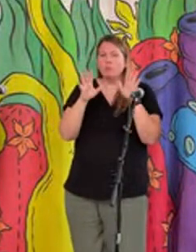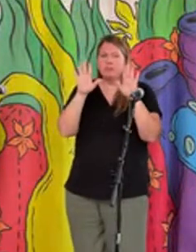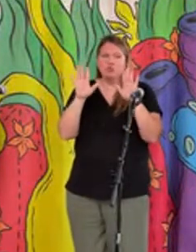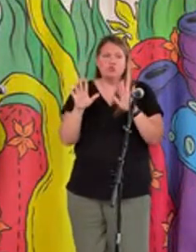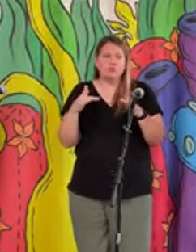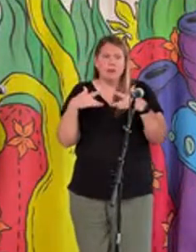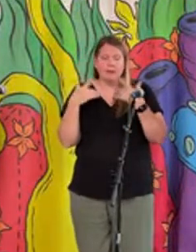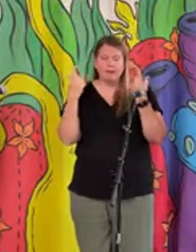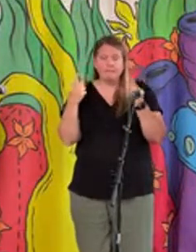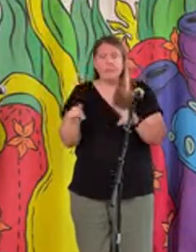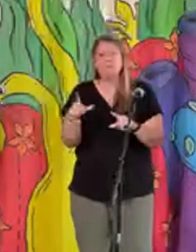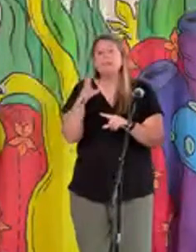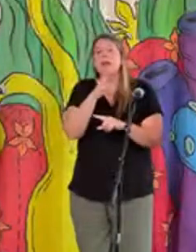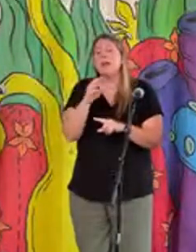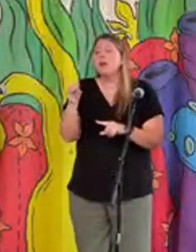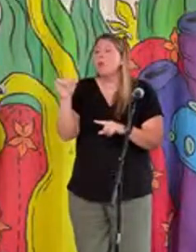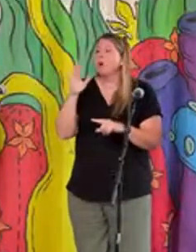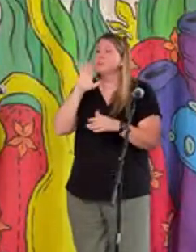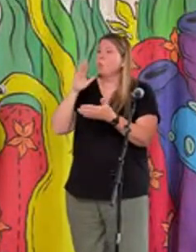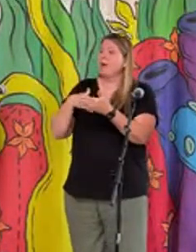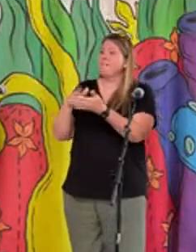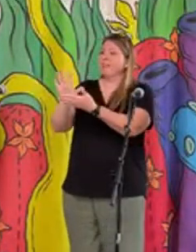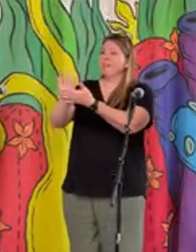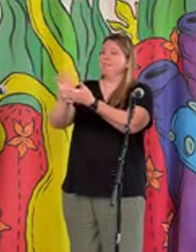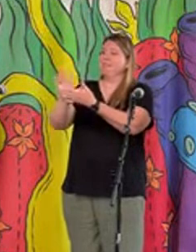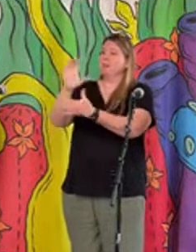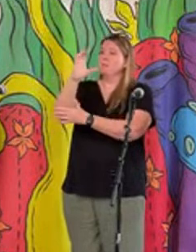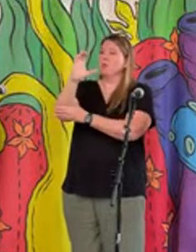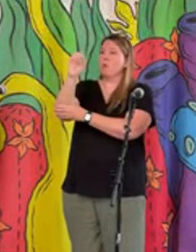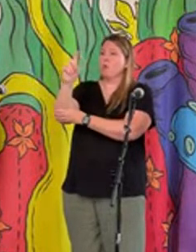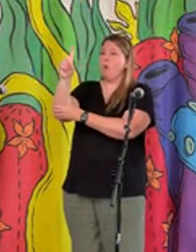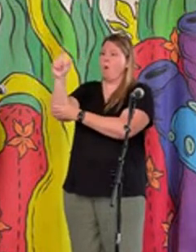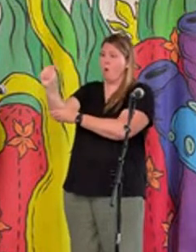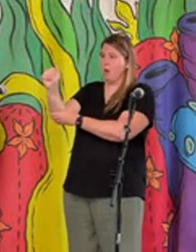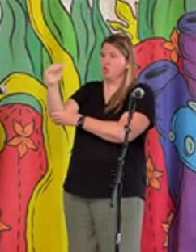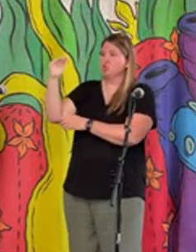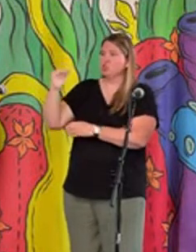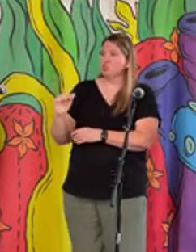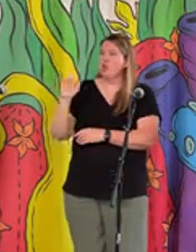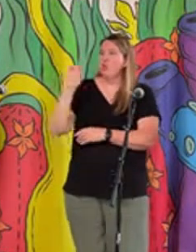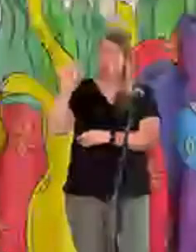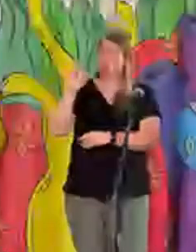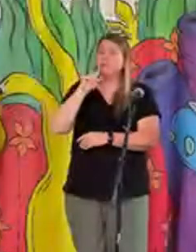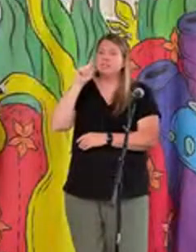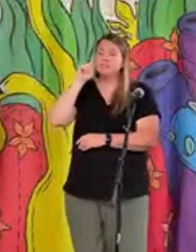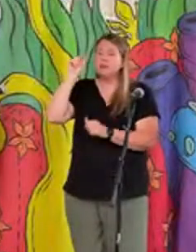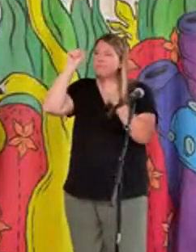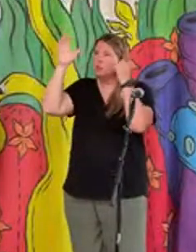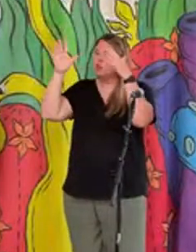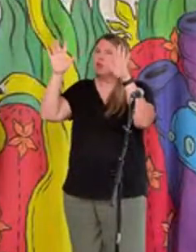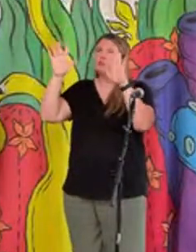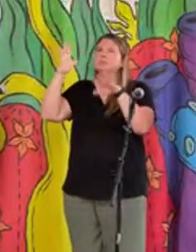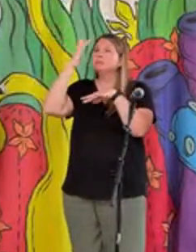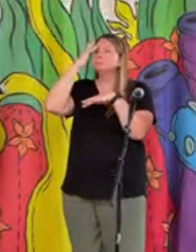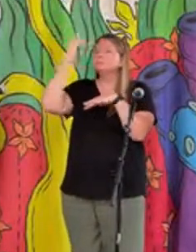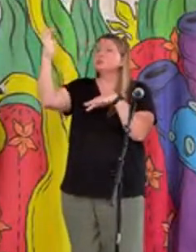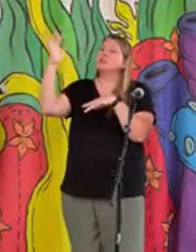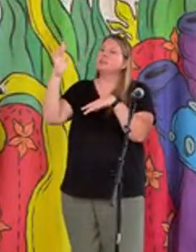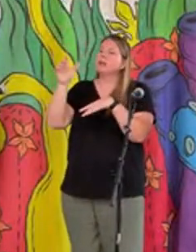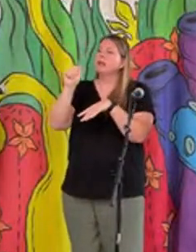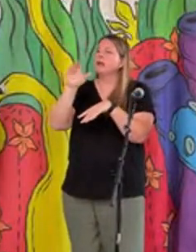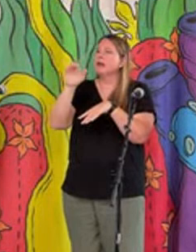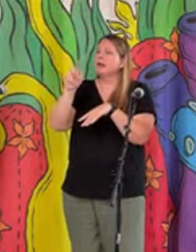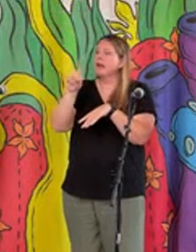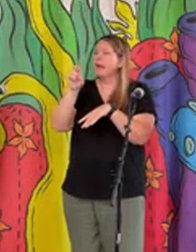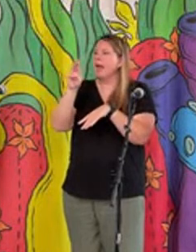also going to have the film CODA, Child of Deaf Adults, which is a brilliant Academy Award film from